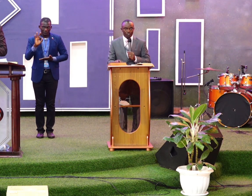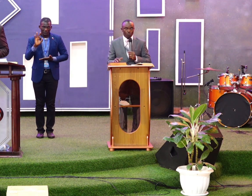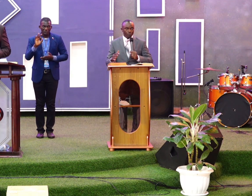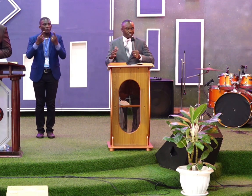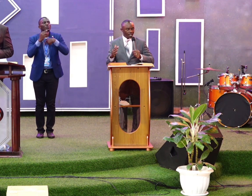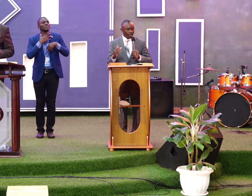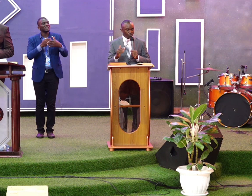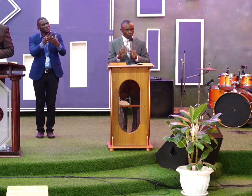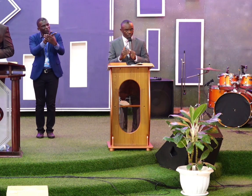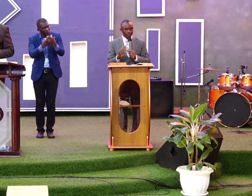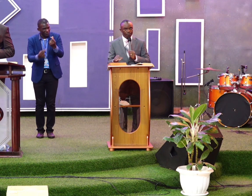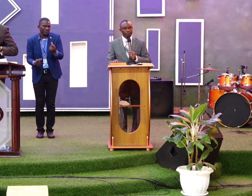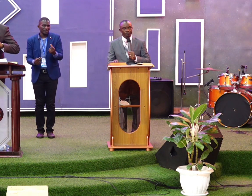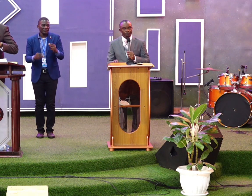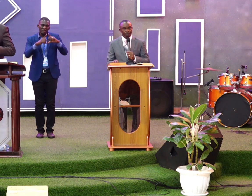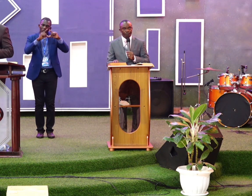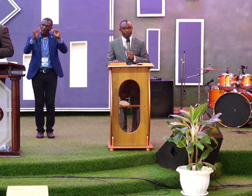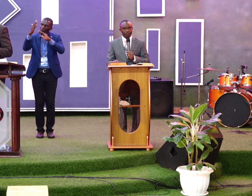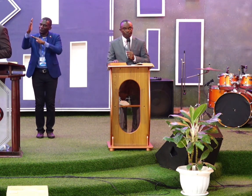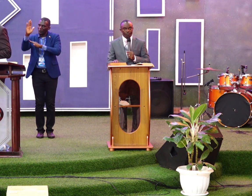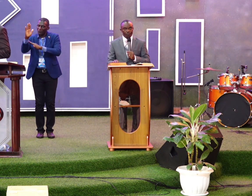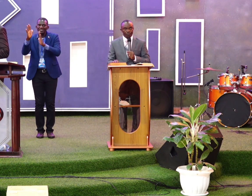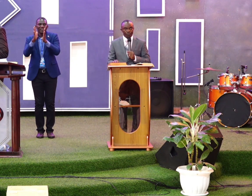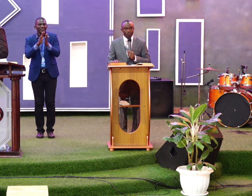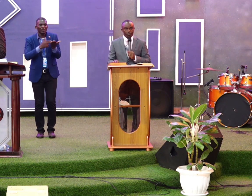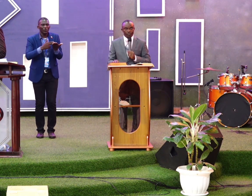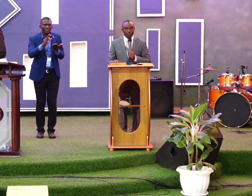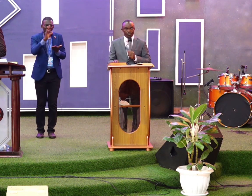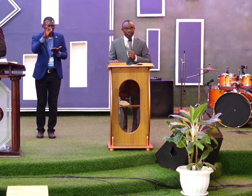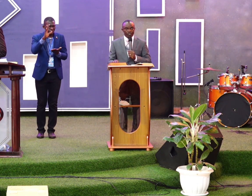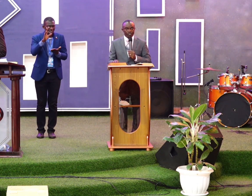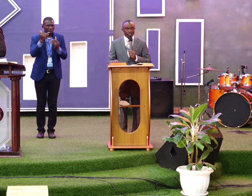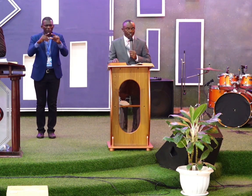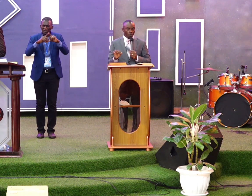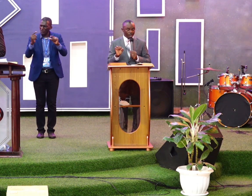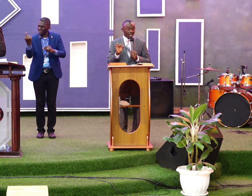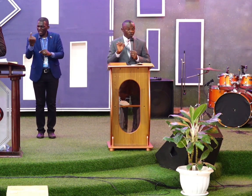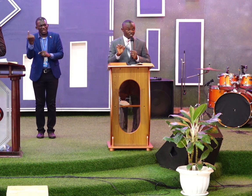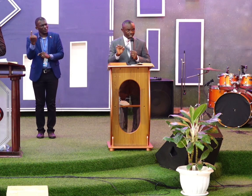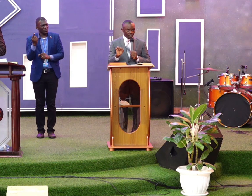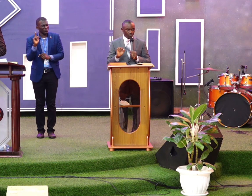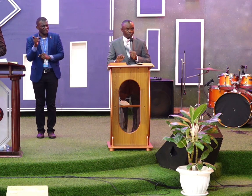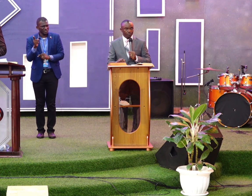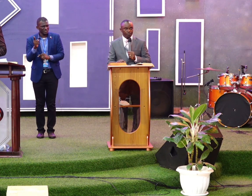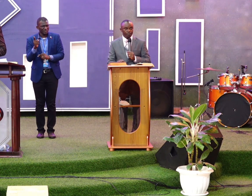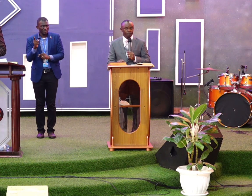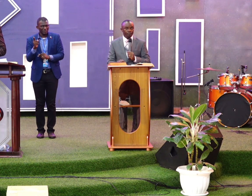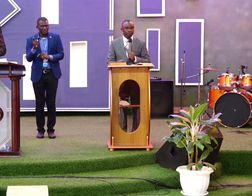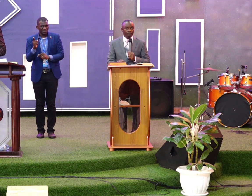both. Tubyetaaga byombi. Sometimes the word alone enukuta yoketa. The word alone kills.